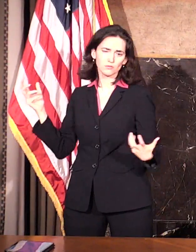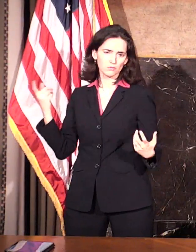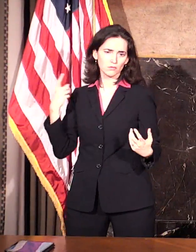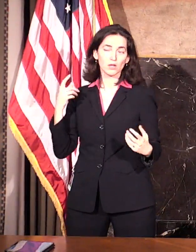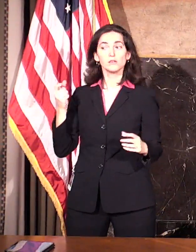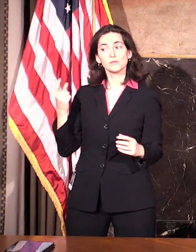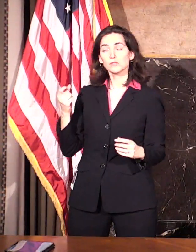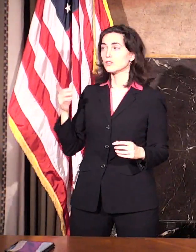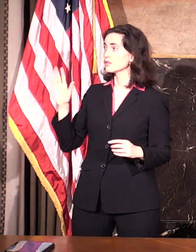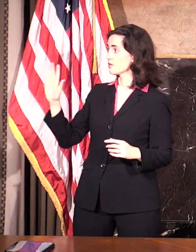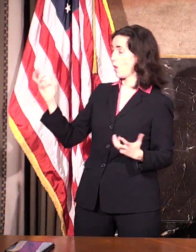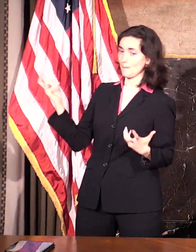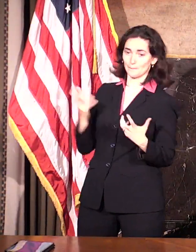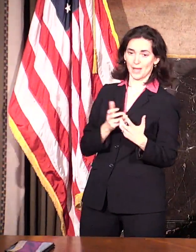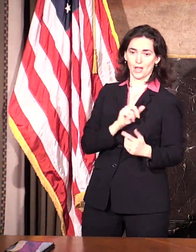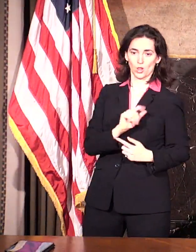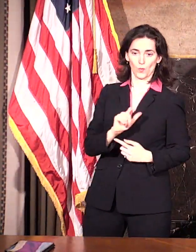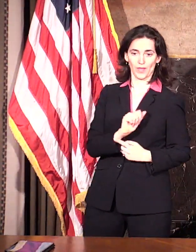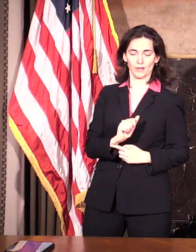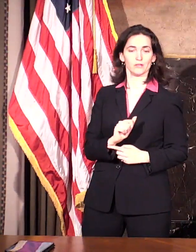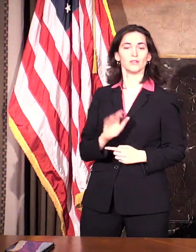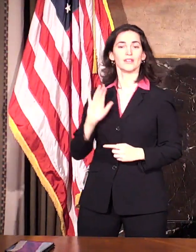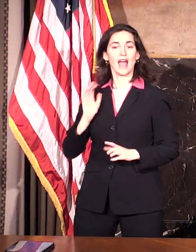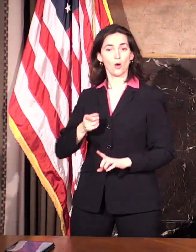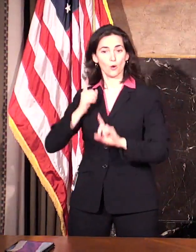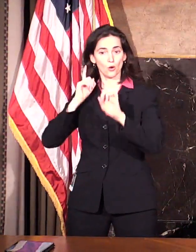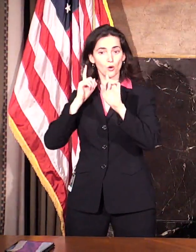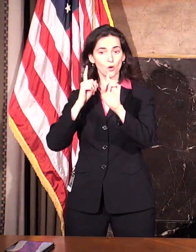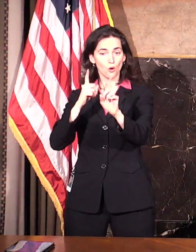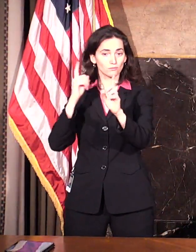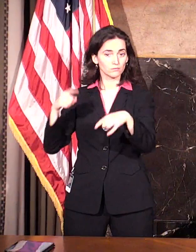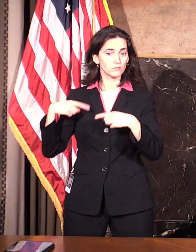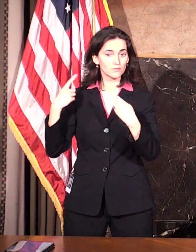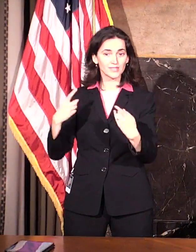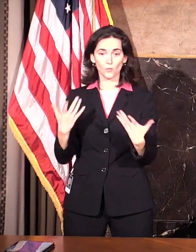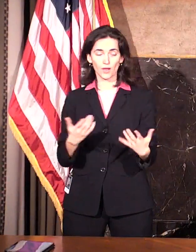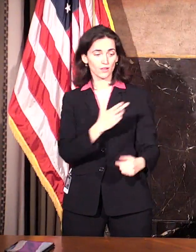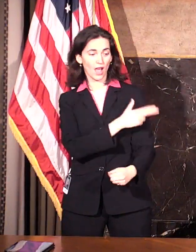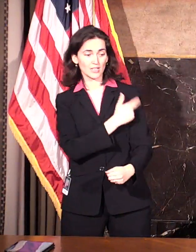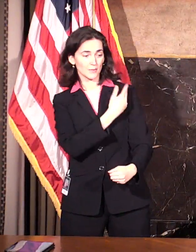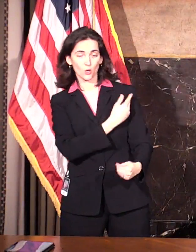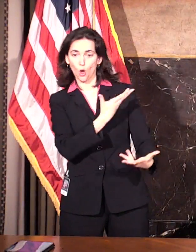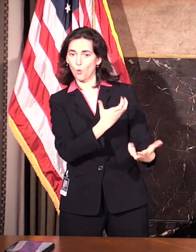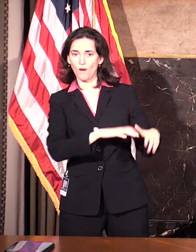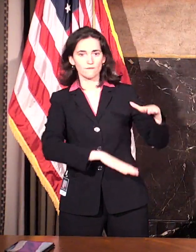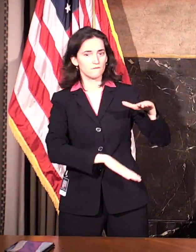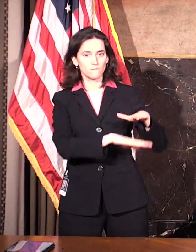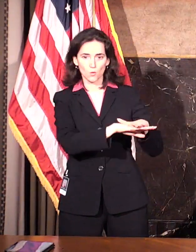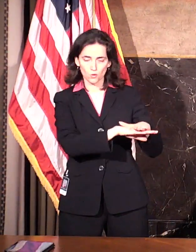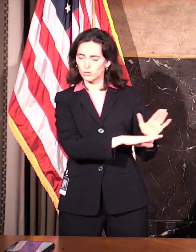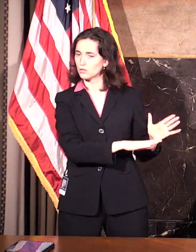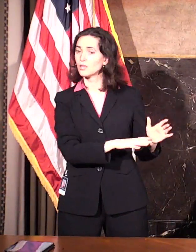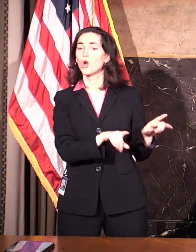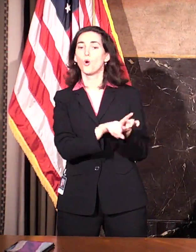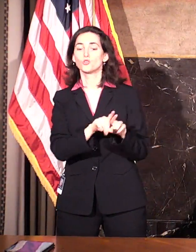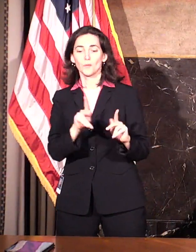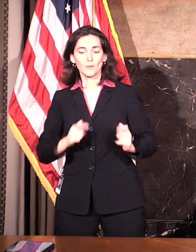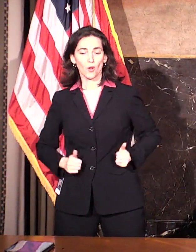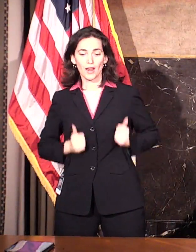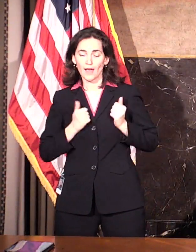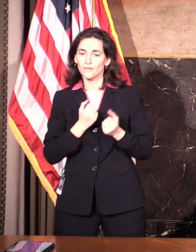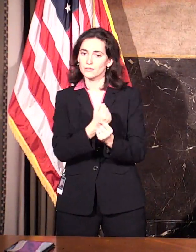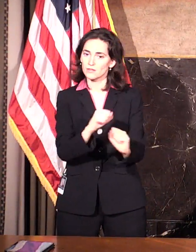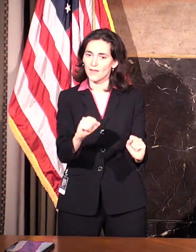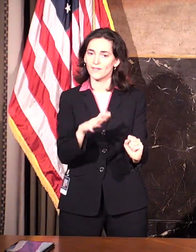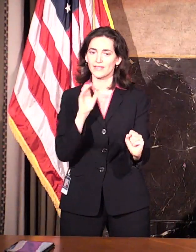Louisiana, consistent with the overarching goal of preserving our hospital capacity and saving lives. And that is what